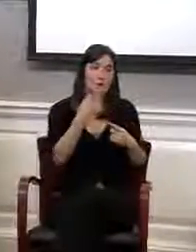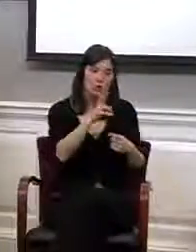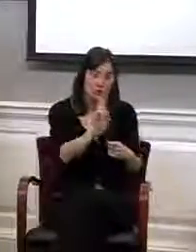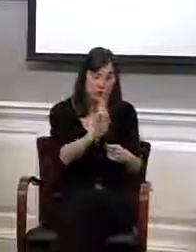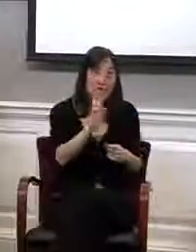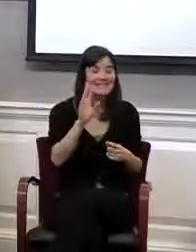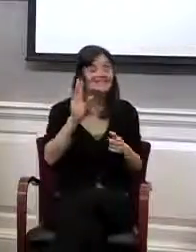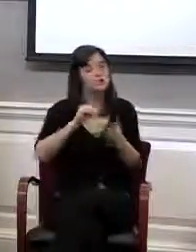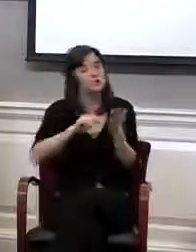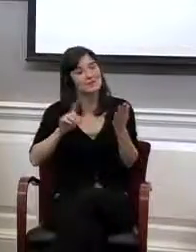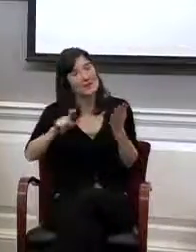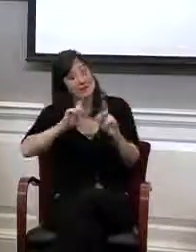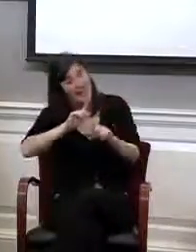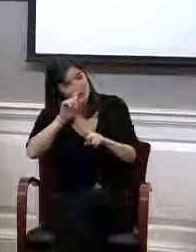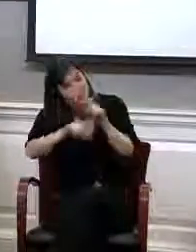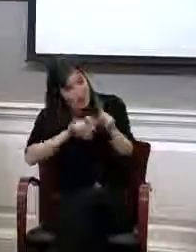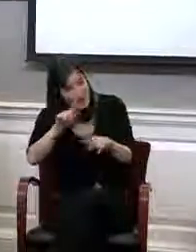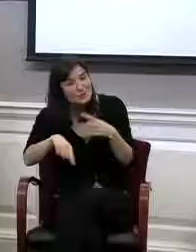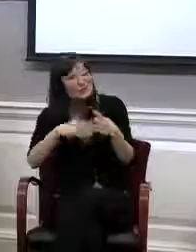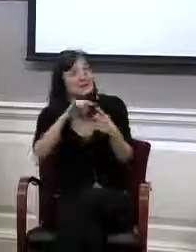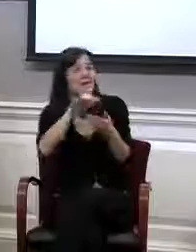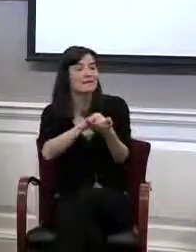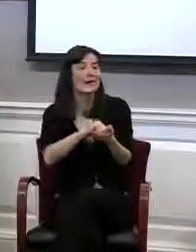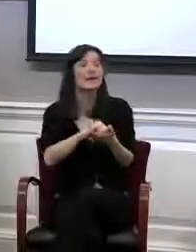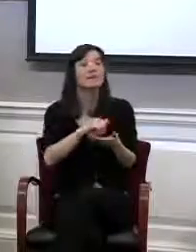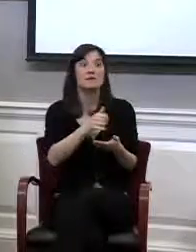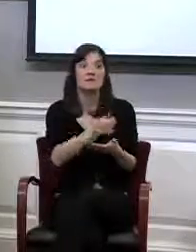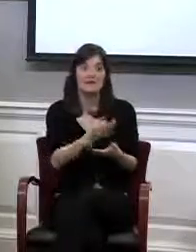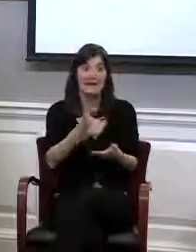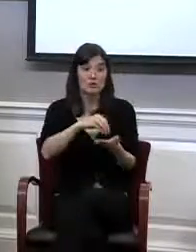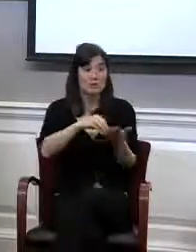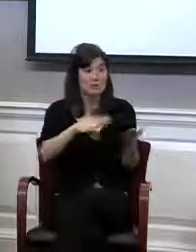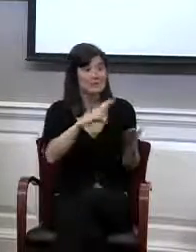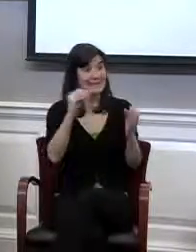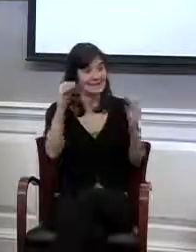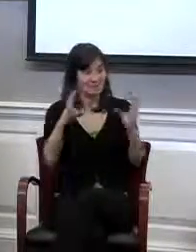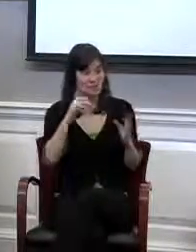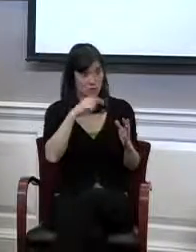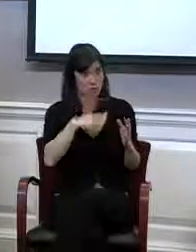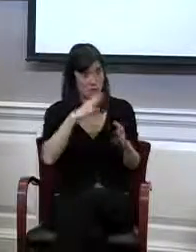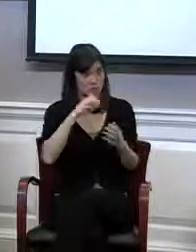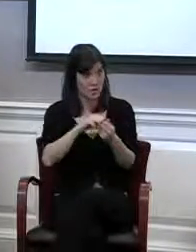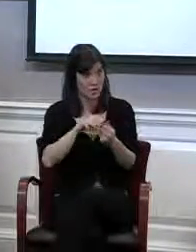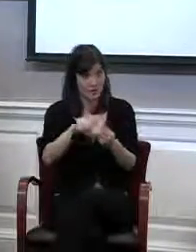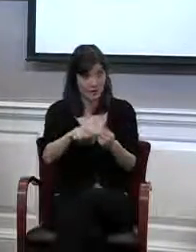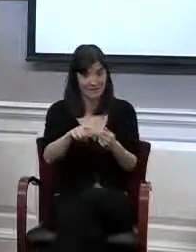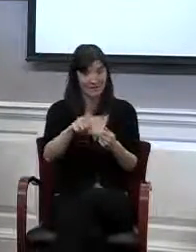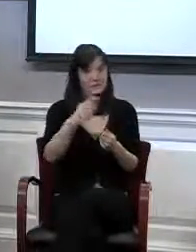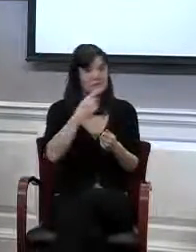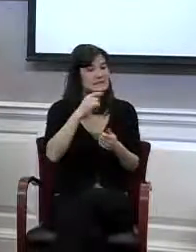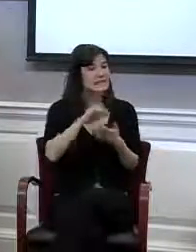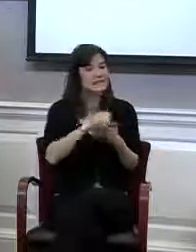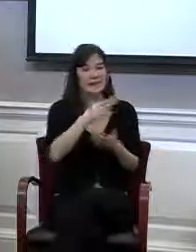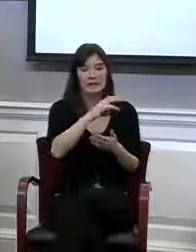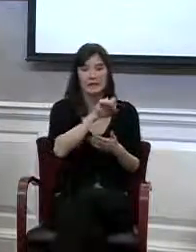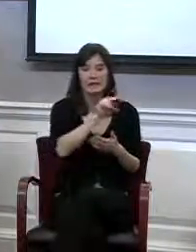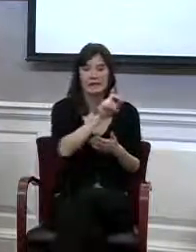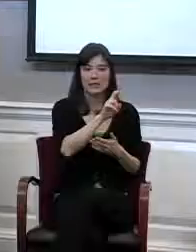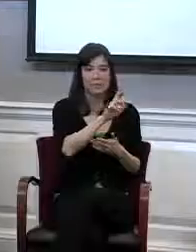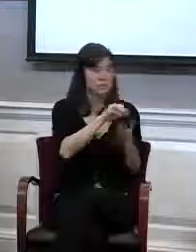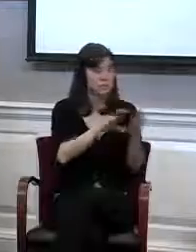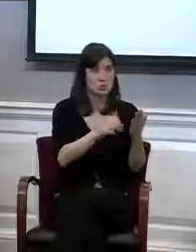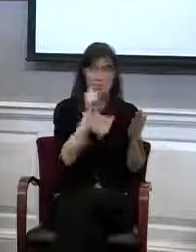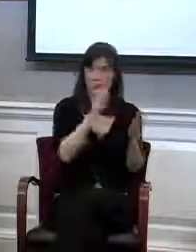it. And several of the students and teachers that I talked to mentioned that Hindu students wouldn't go to Muslim students'